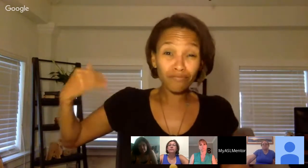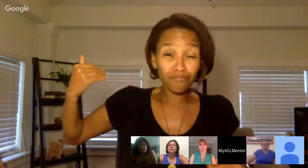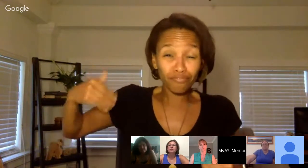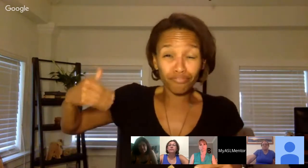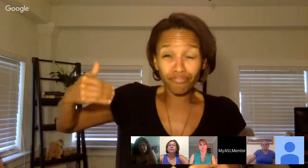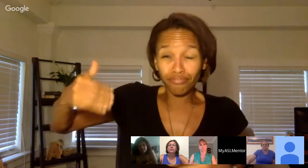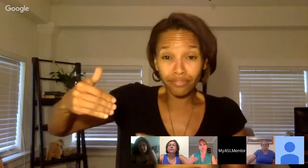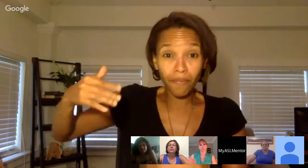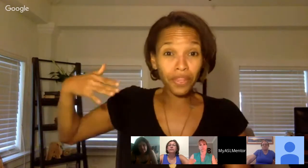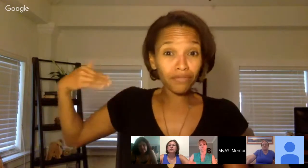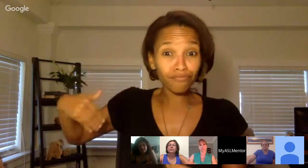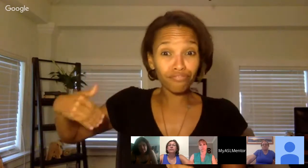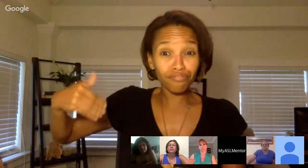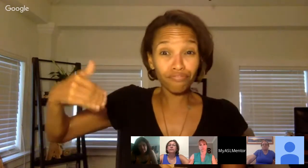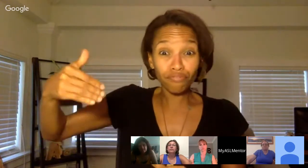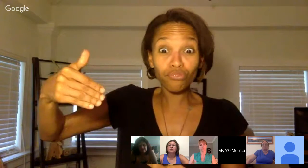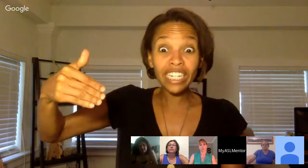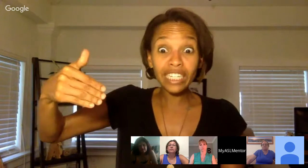host